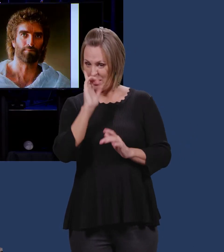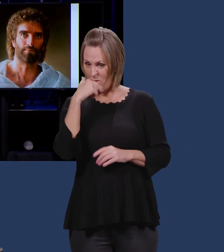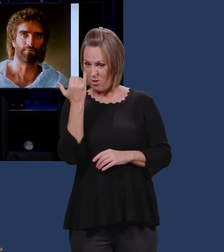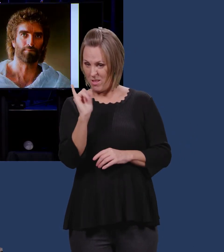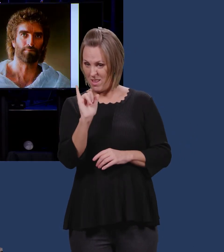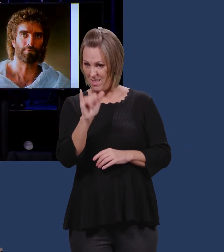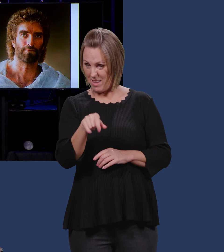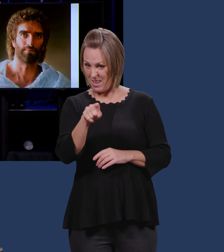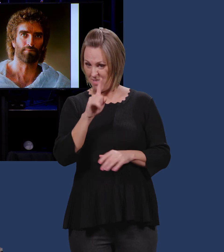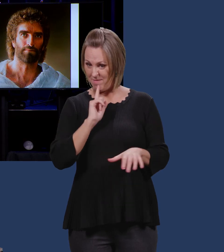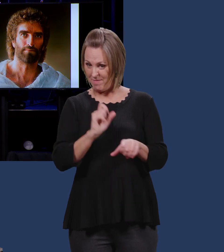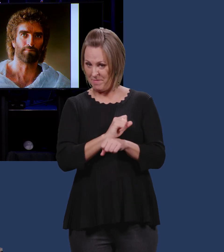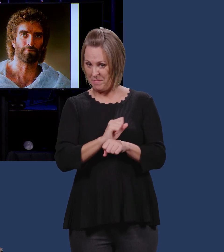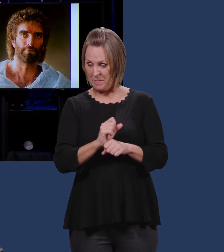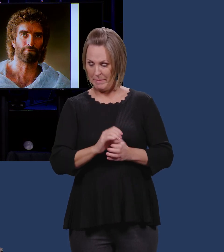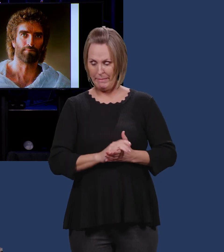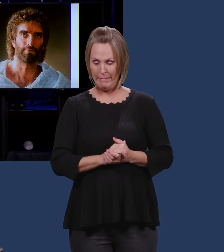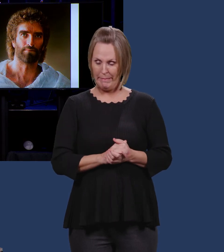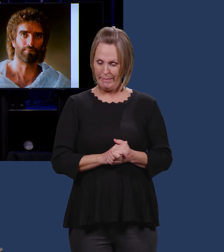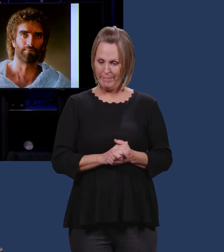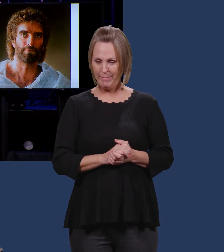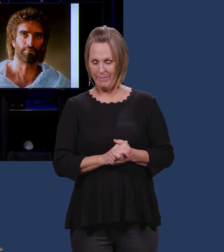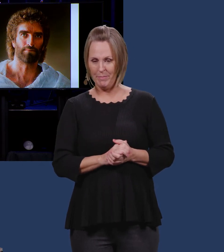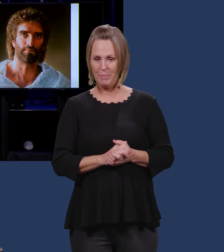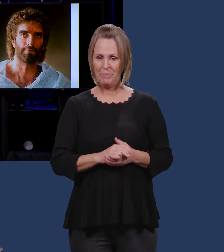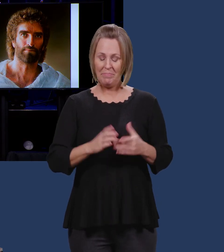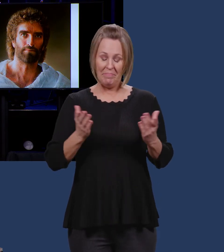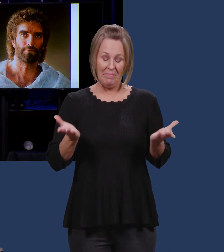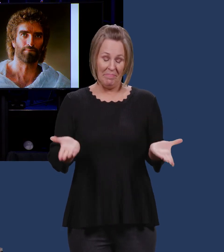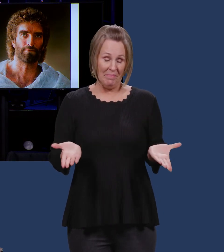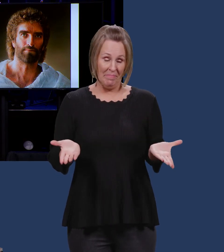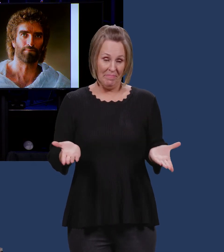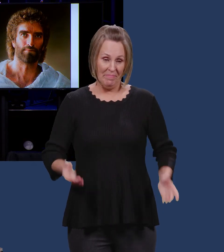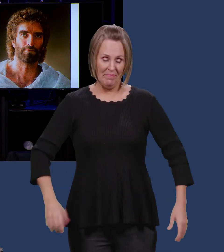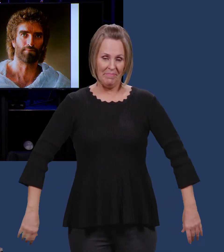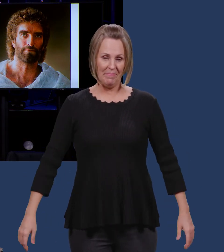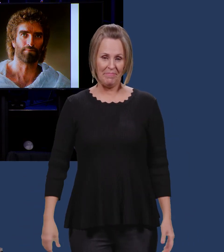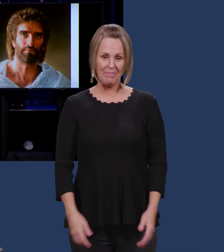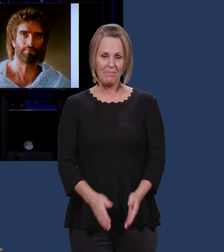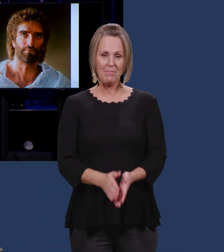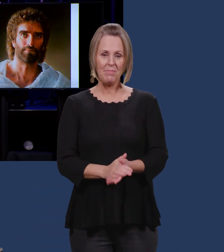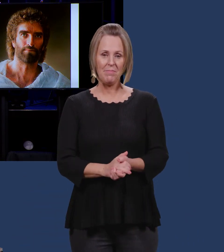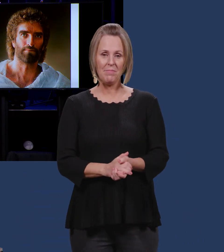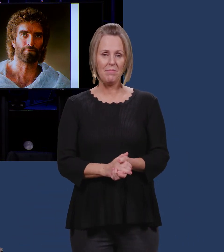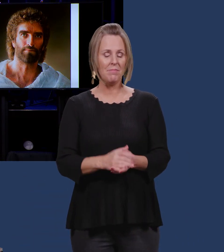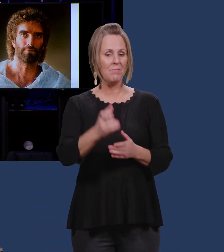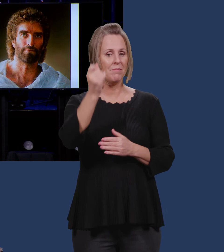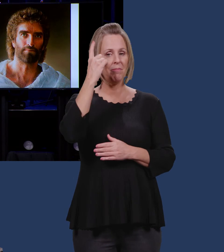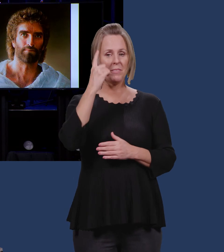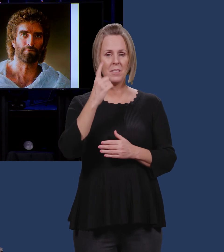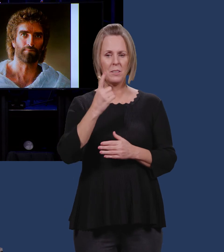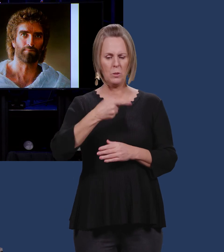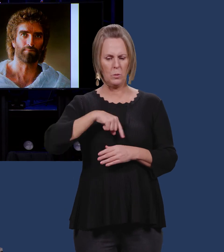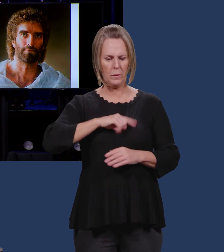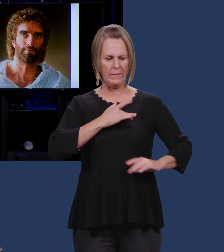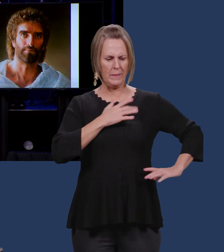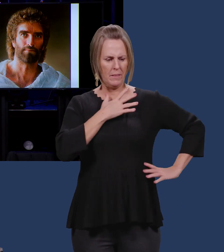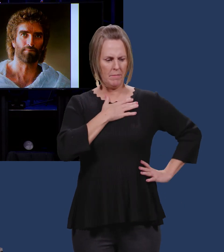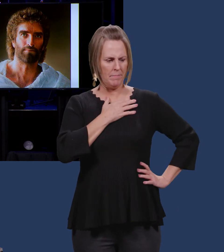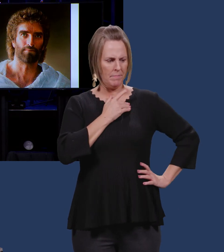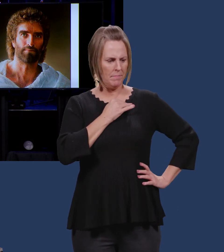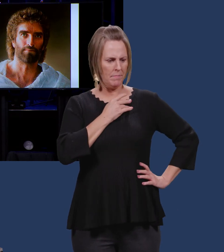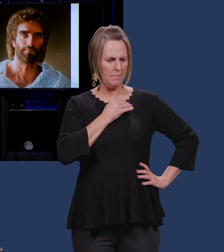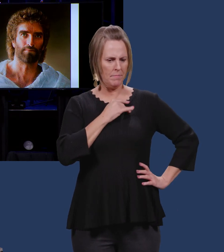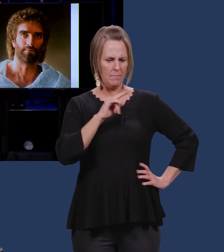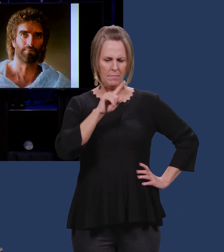she saw this Jesus. I don't know. But it all leaves us questions